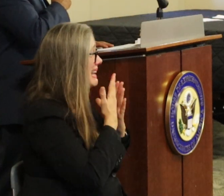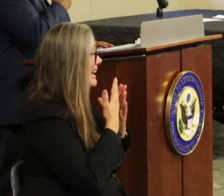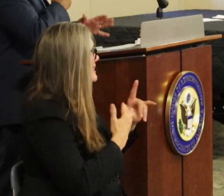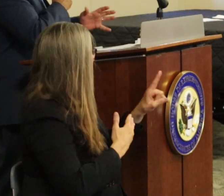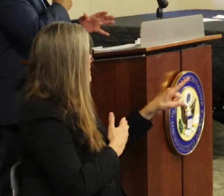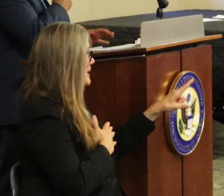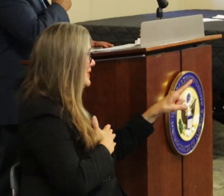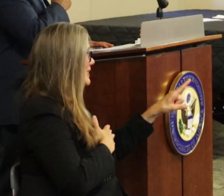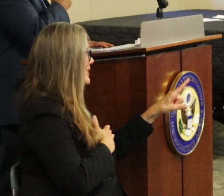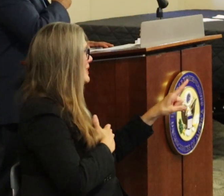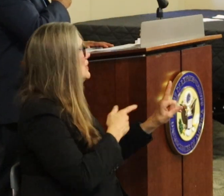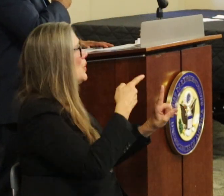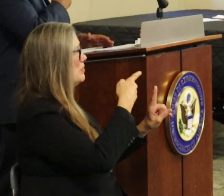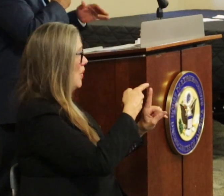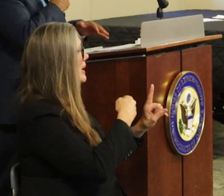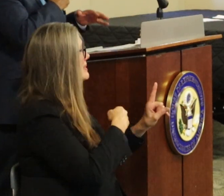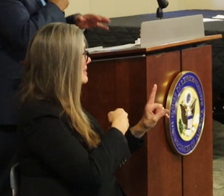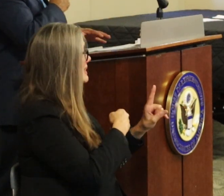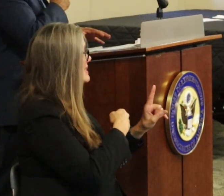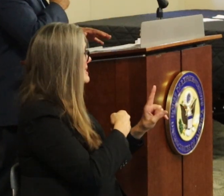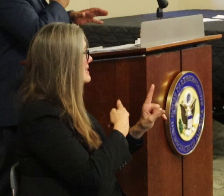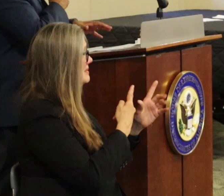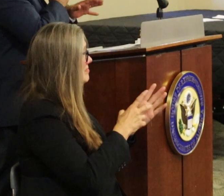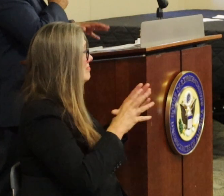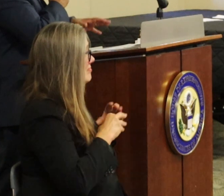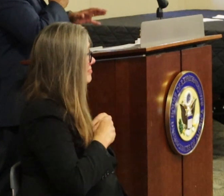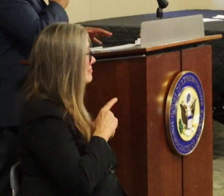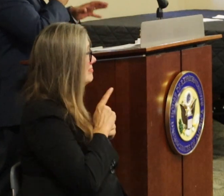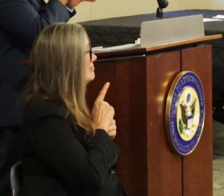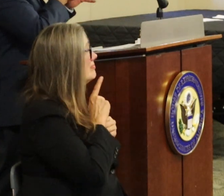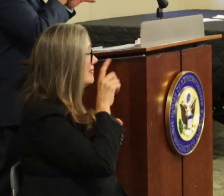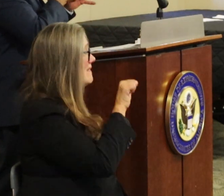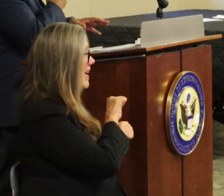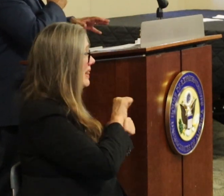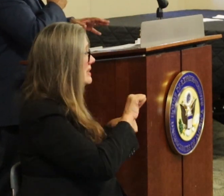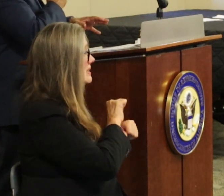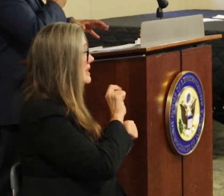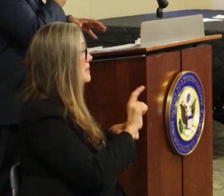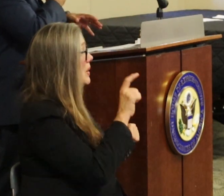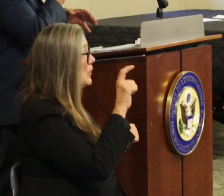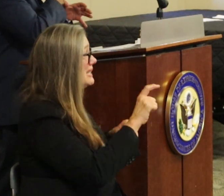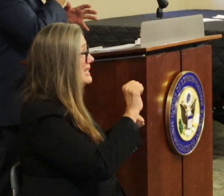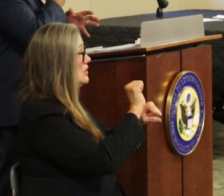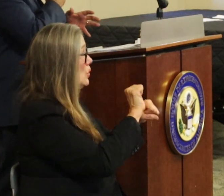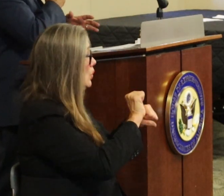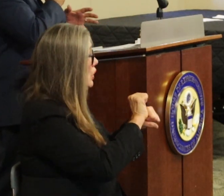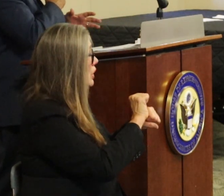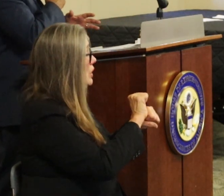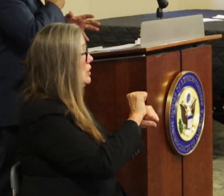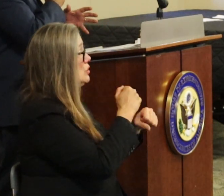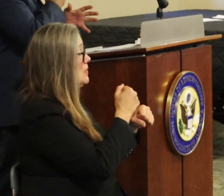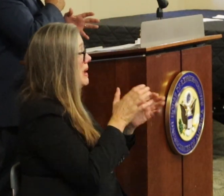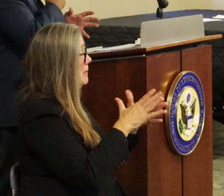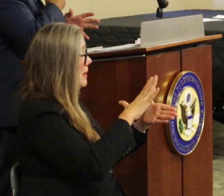point, if that's your concern, but we need to strive to make our public schools better and give confidence to